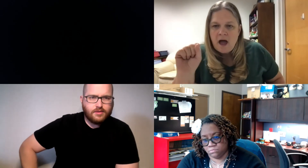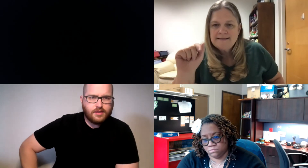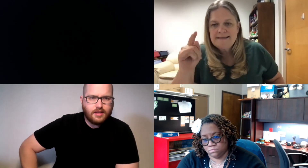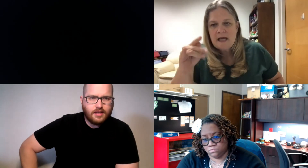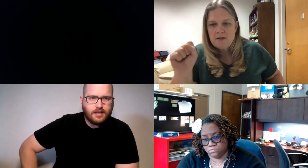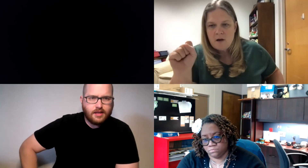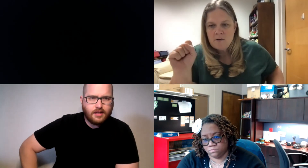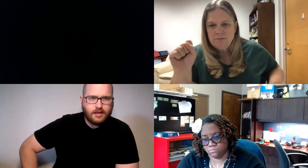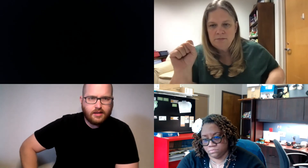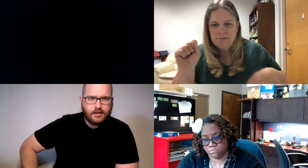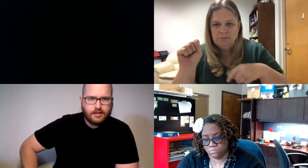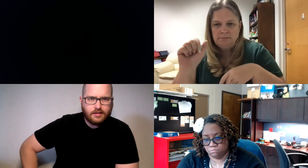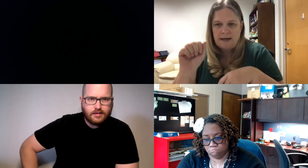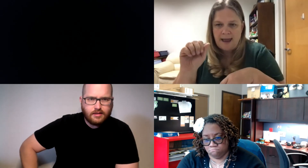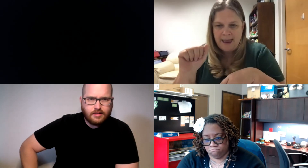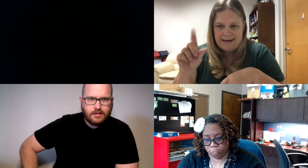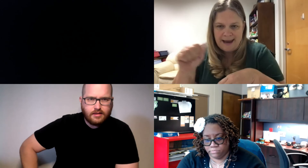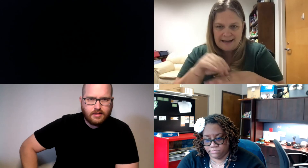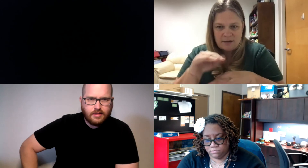Also, Cynthia,